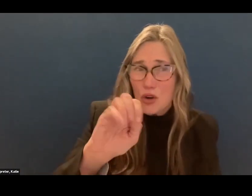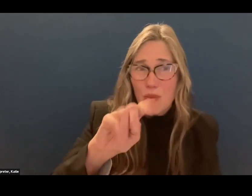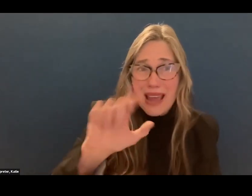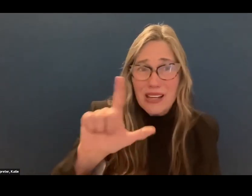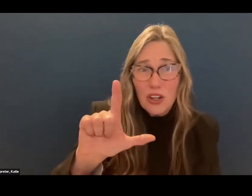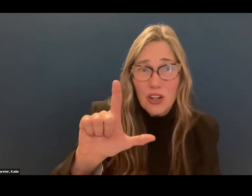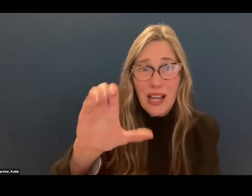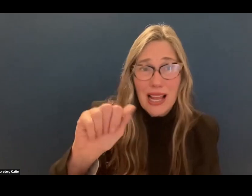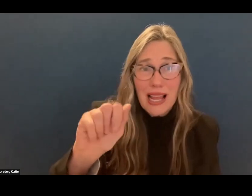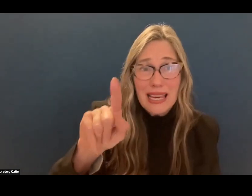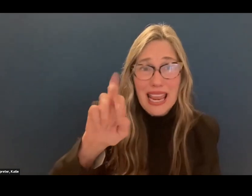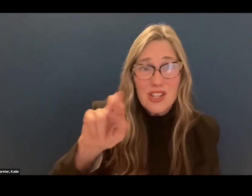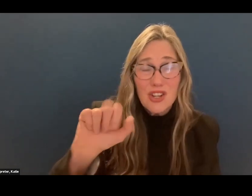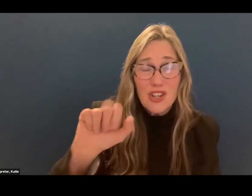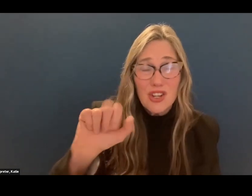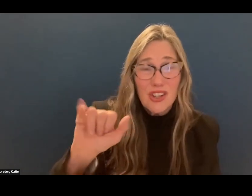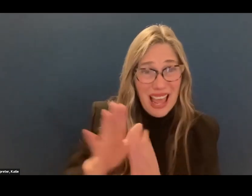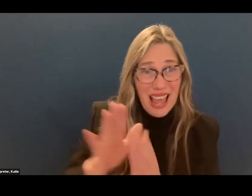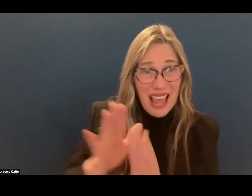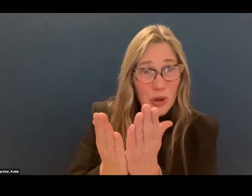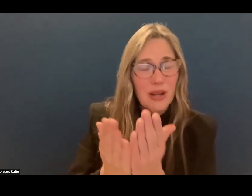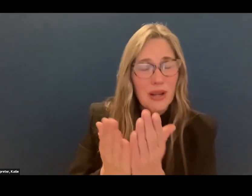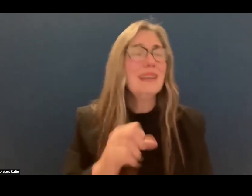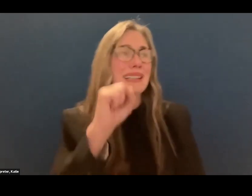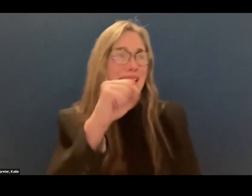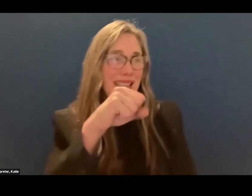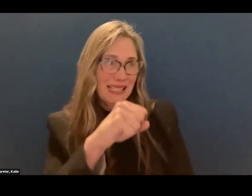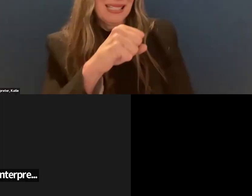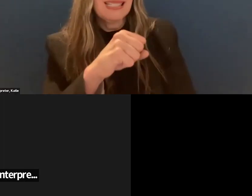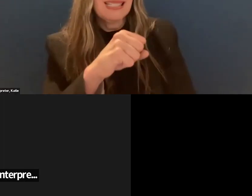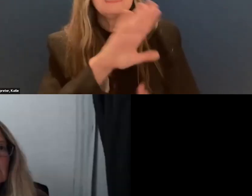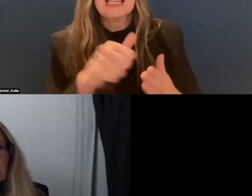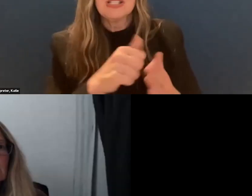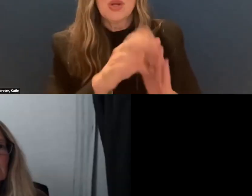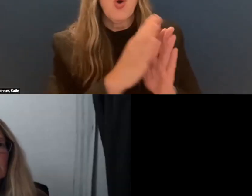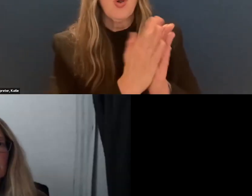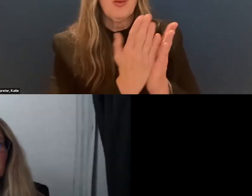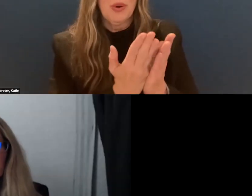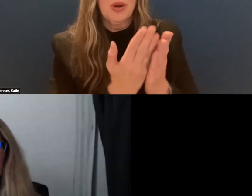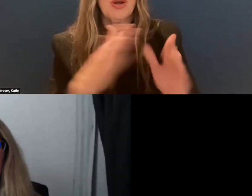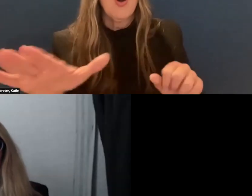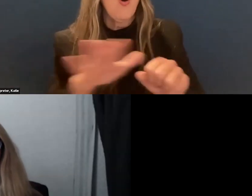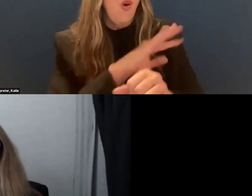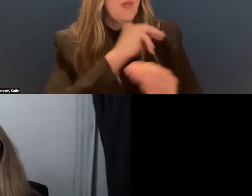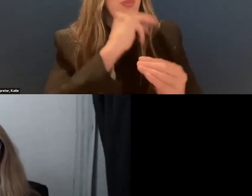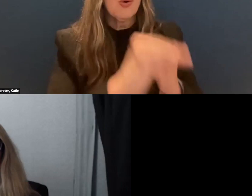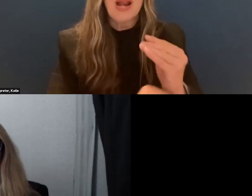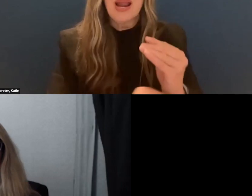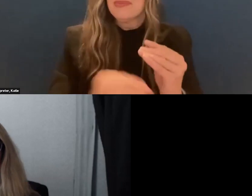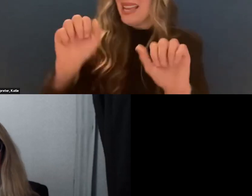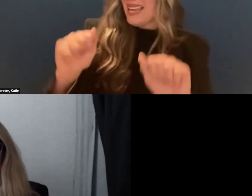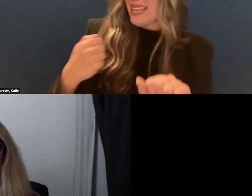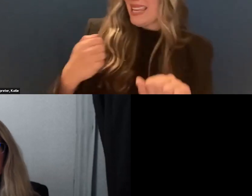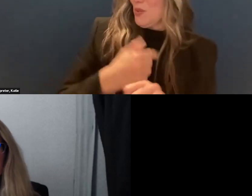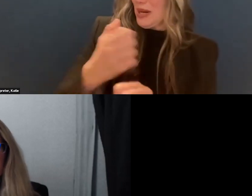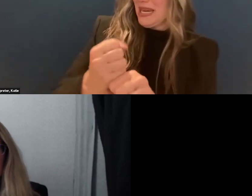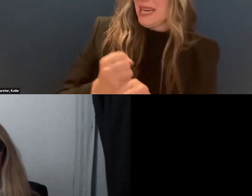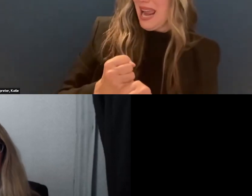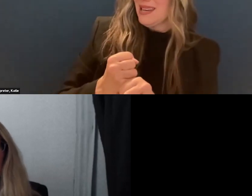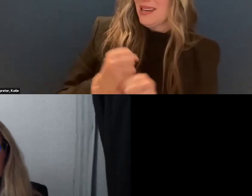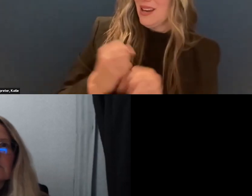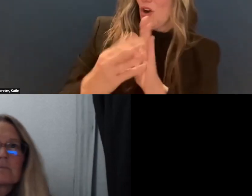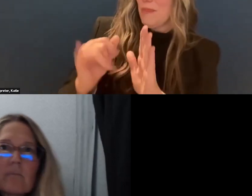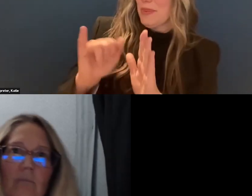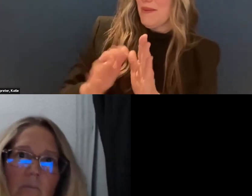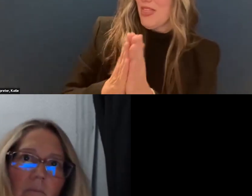copy of that, or can we, for the board? Okay, great. Dr. Sheffield would make sure of it. Okay, great. Thank you so All right. much. Thank you all so much.